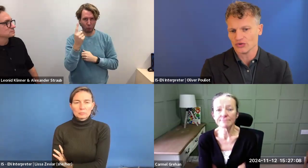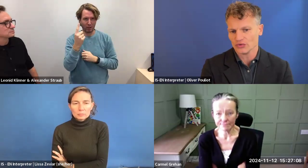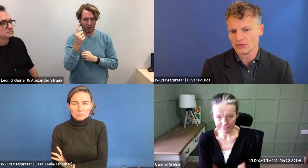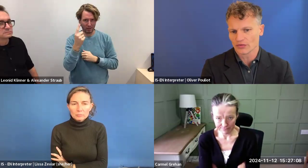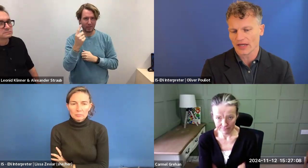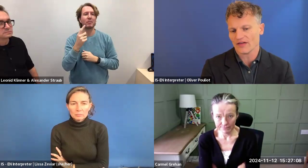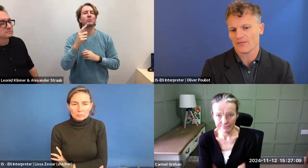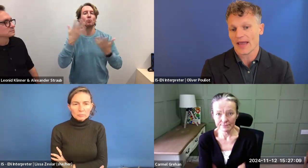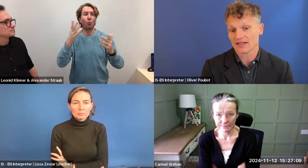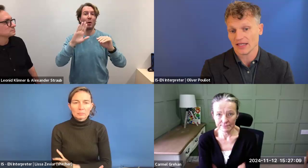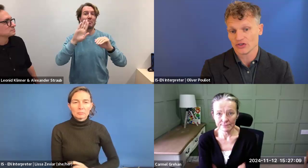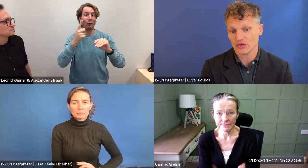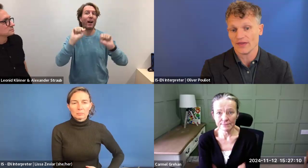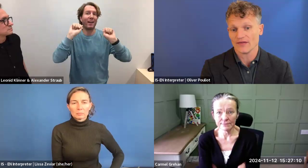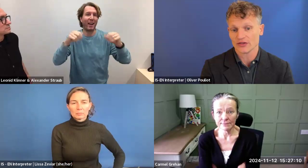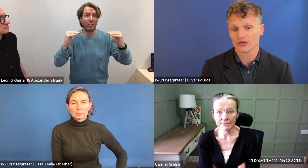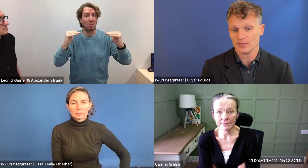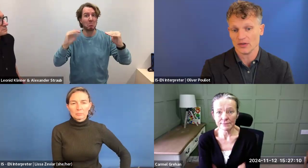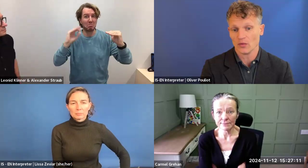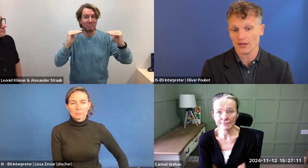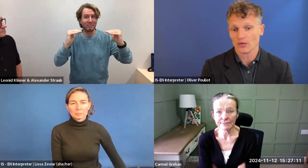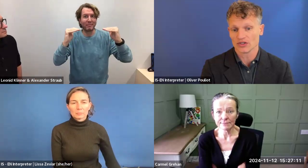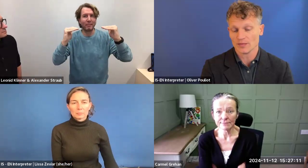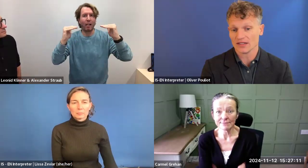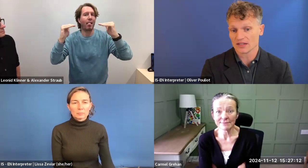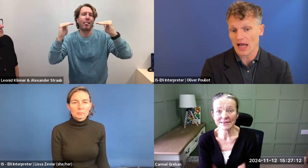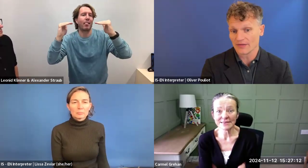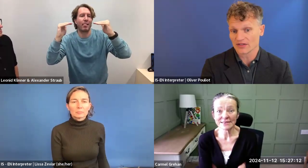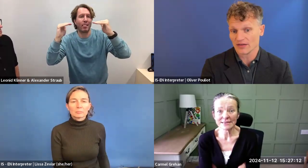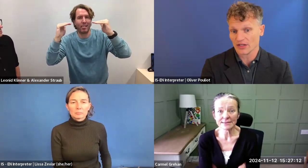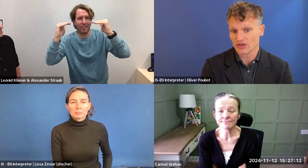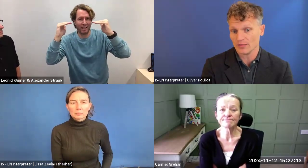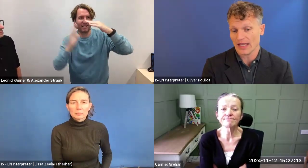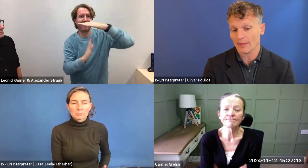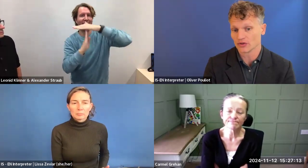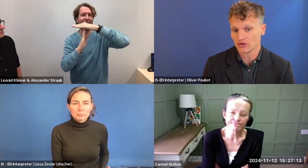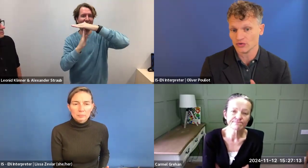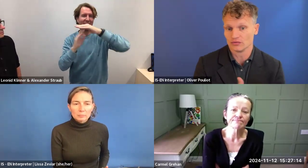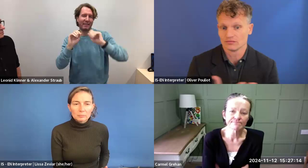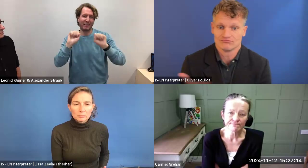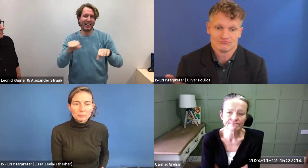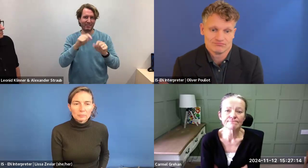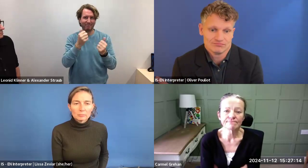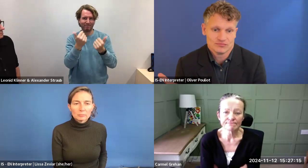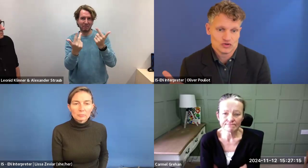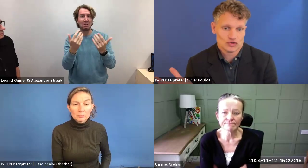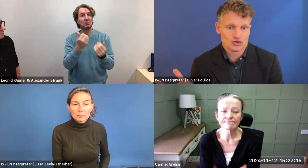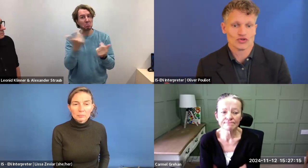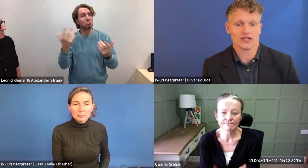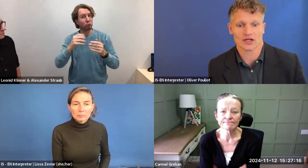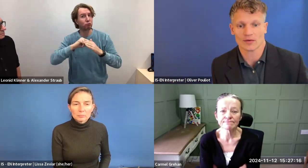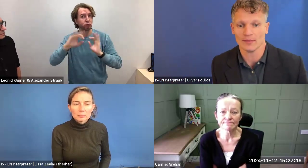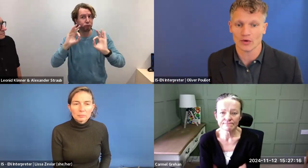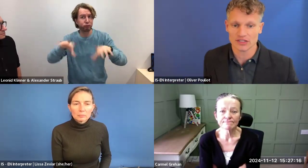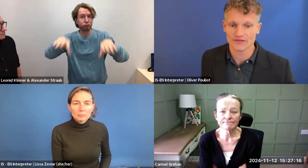an A2, right, they've passed A2 and they've entered B1, which means obviously they should be able to